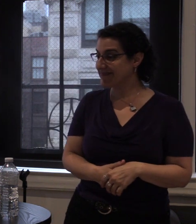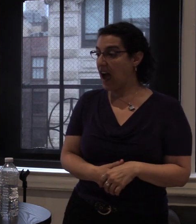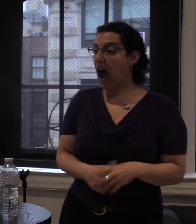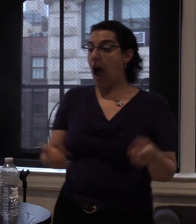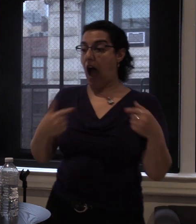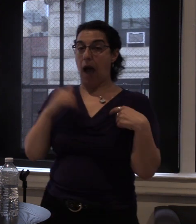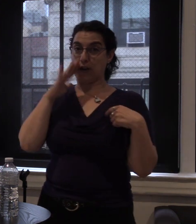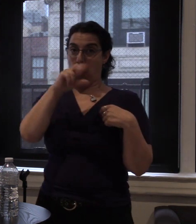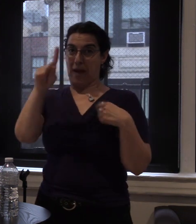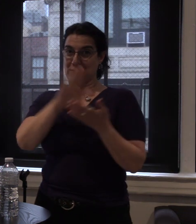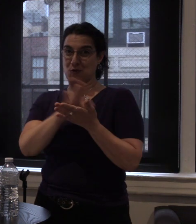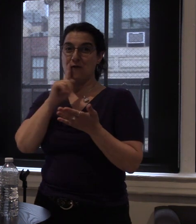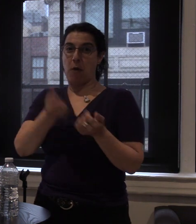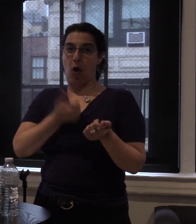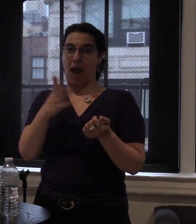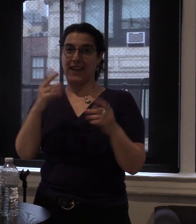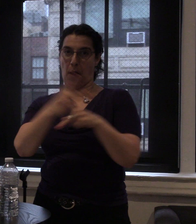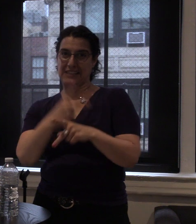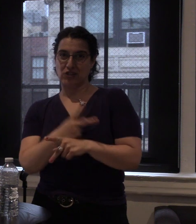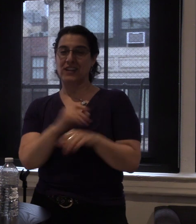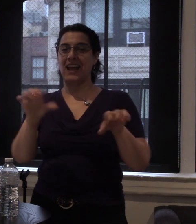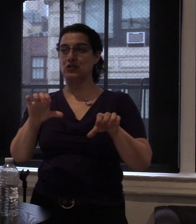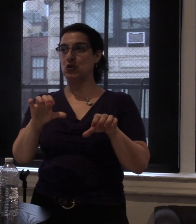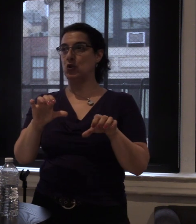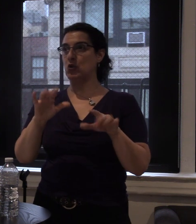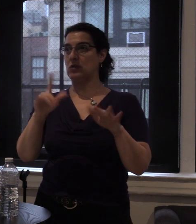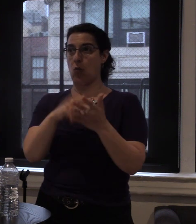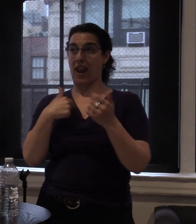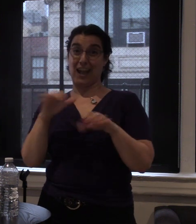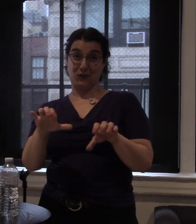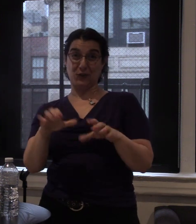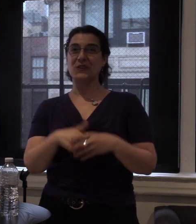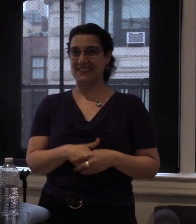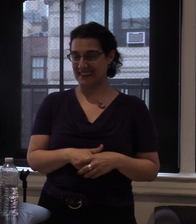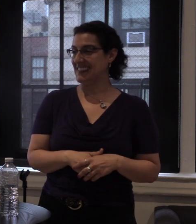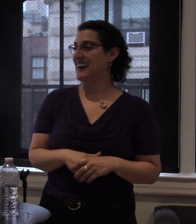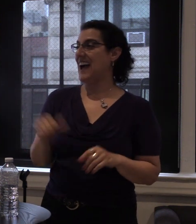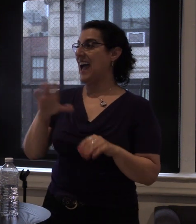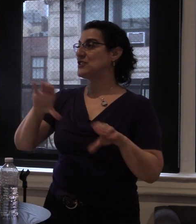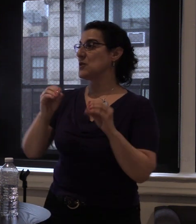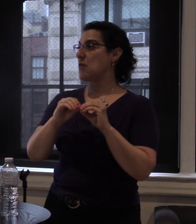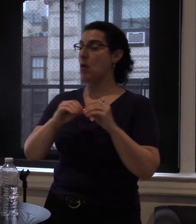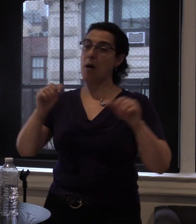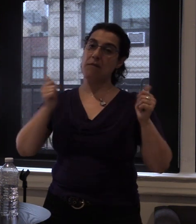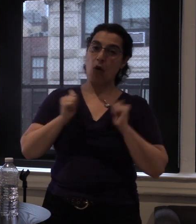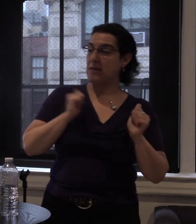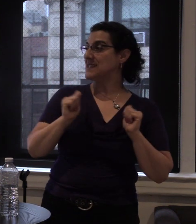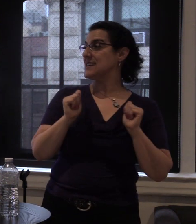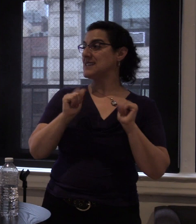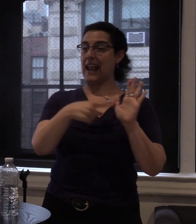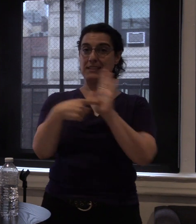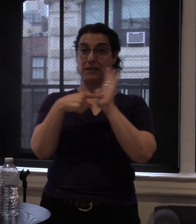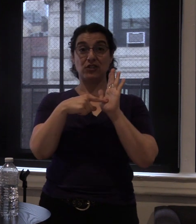I'm going to go back to school for poetic computation and do what I do, and do more performances and exhibition.